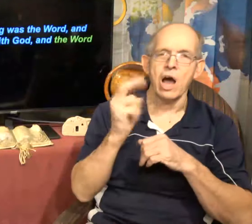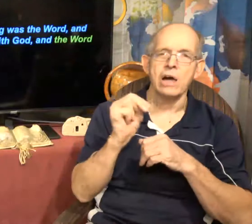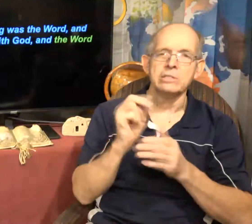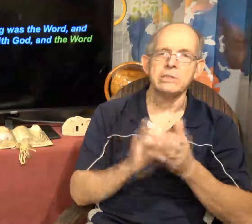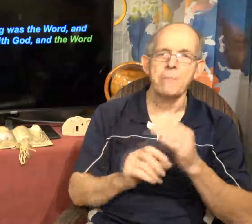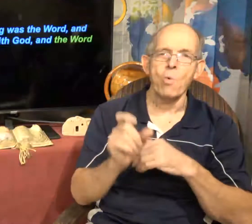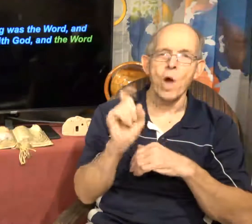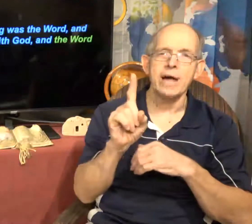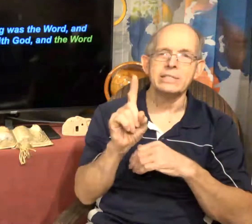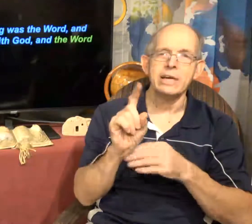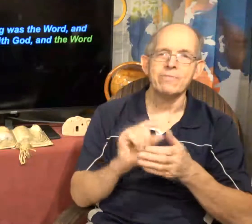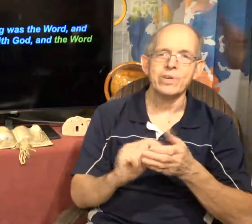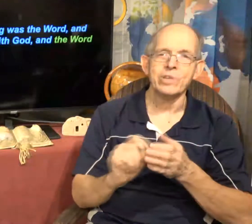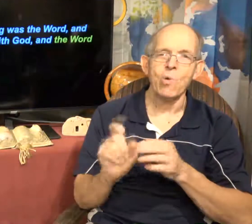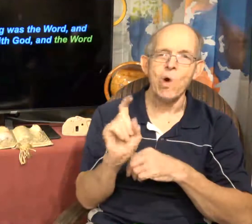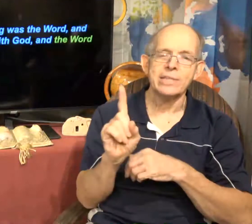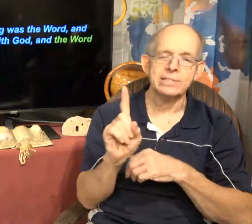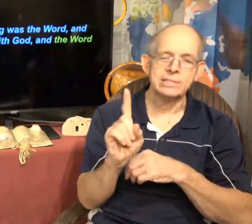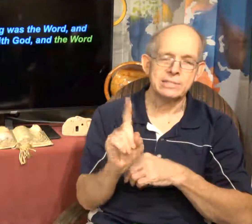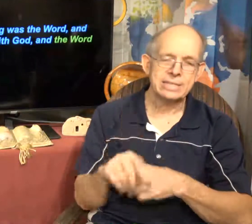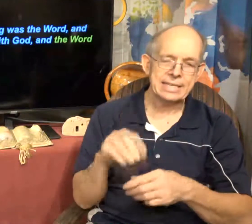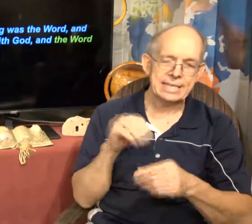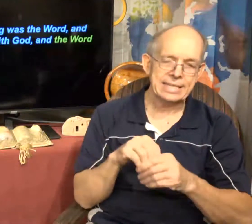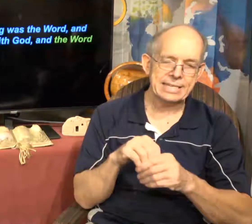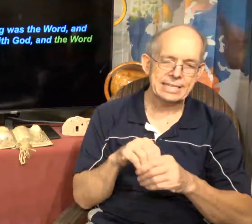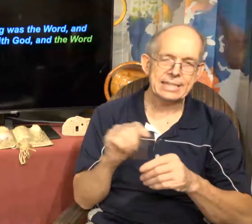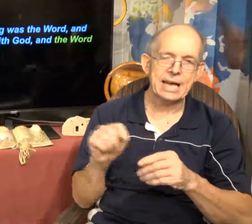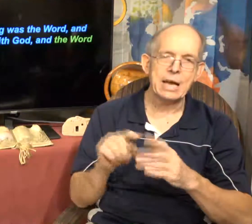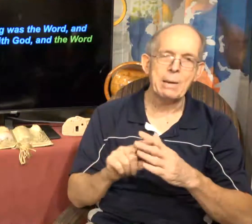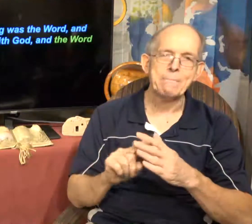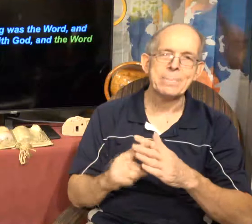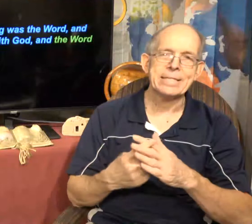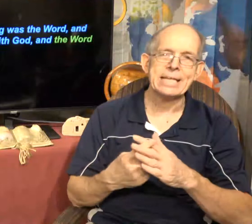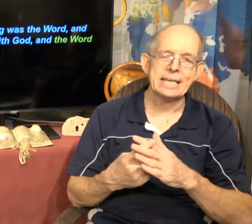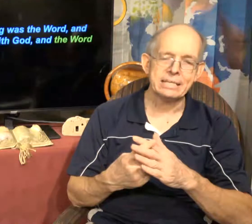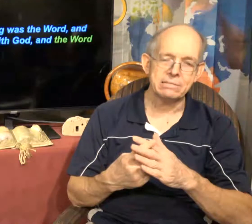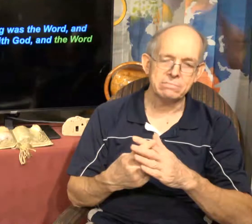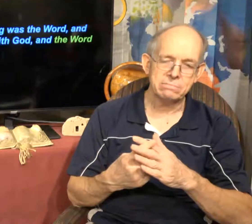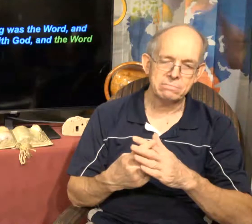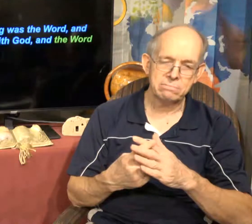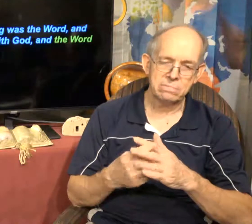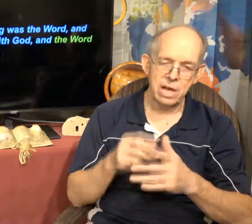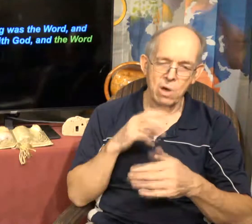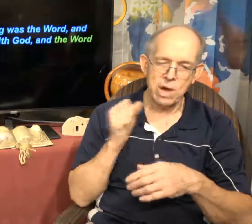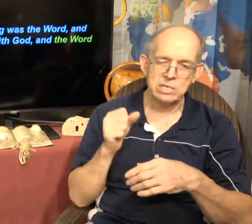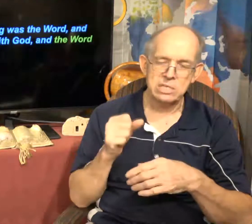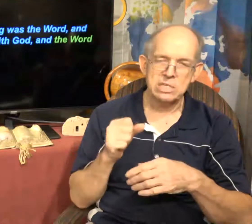John chapter 1, verse 1. In the beginning was